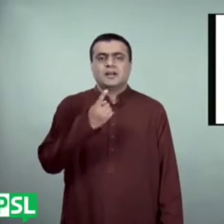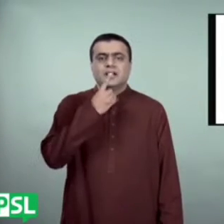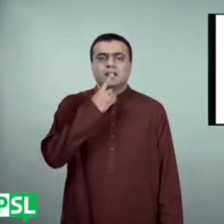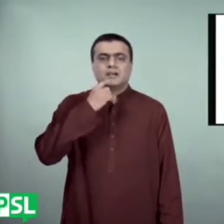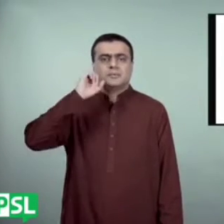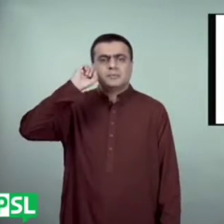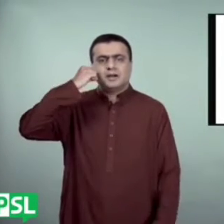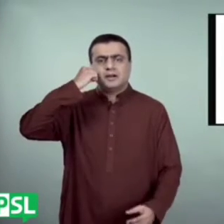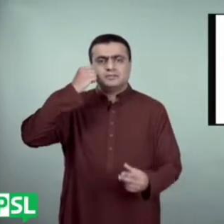surkh pyaz,